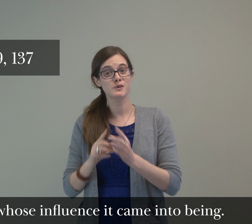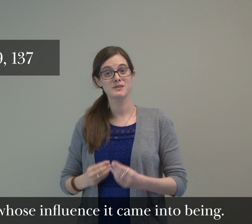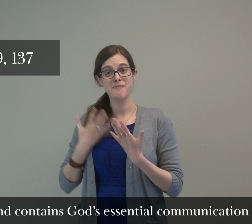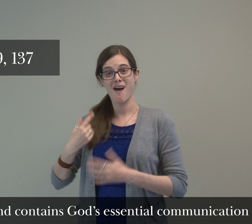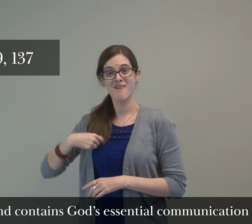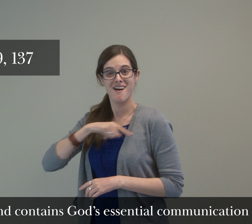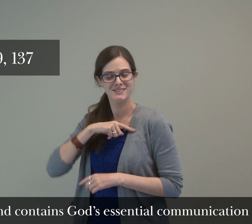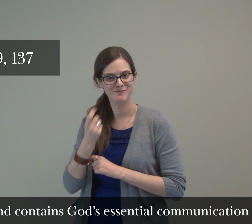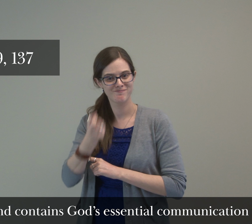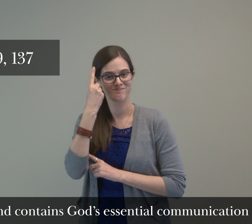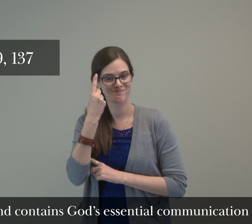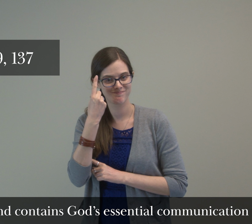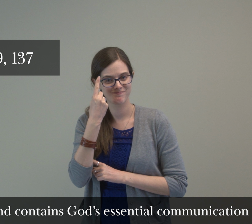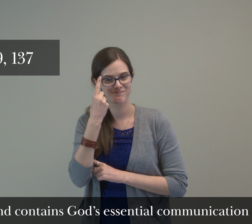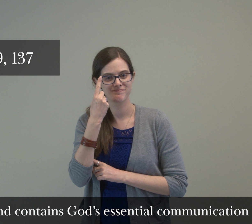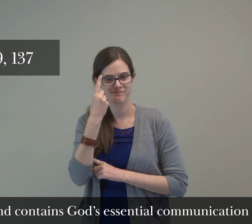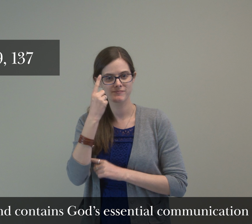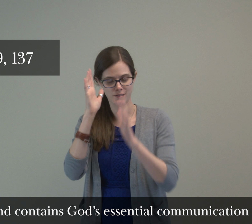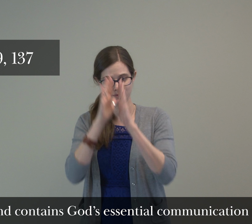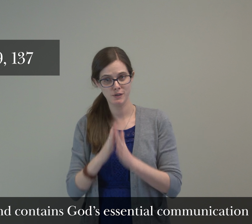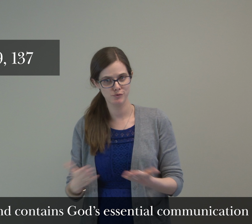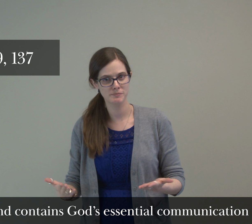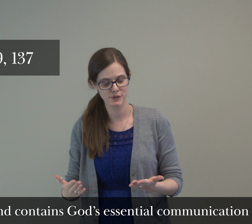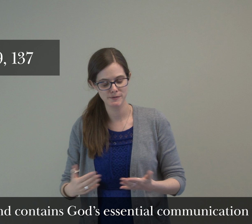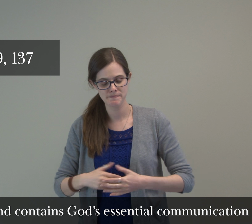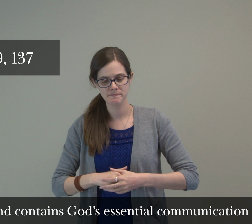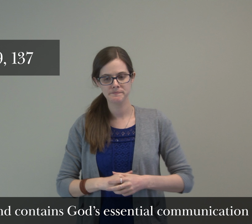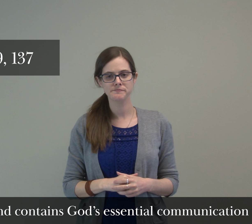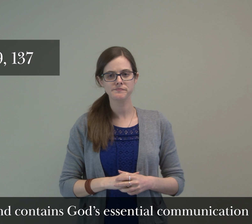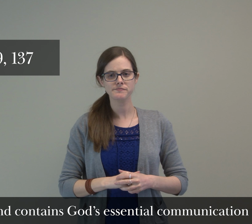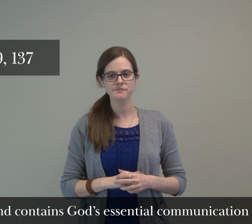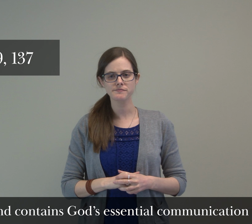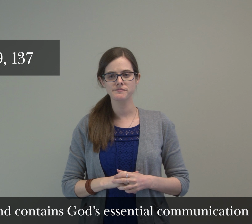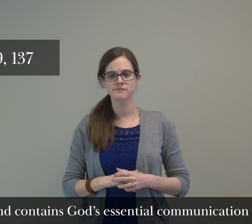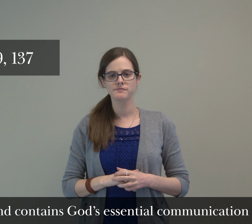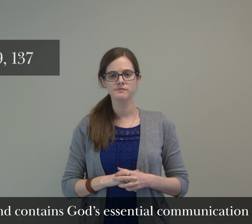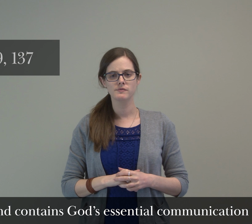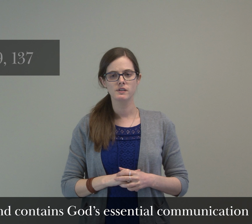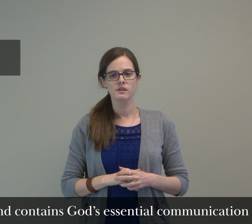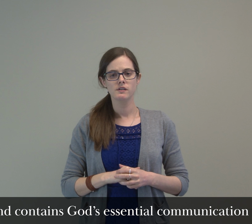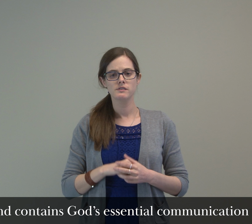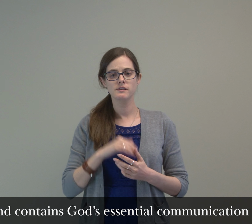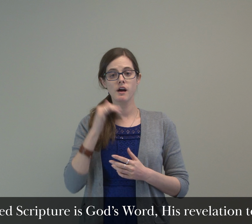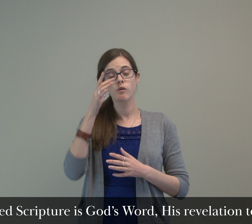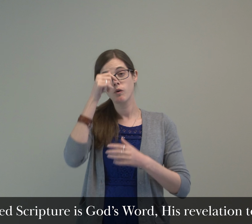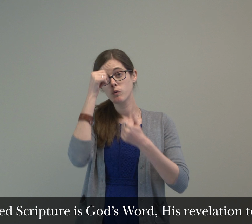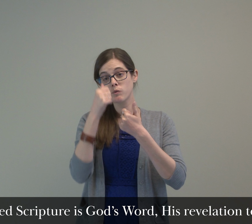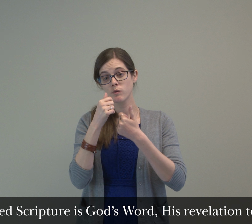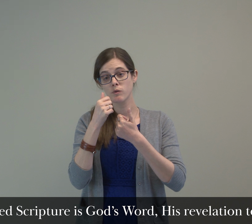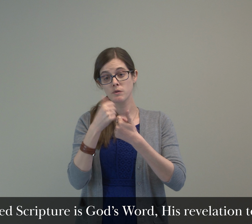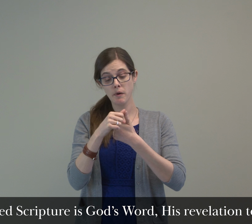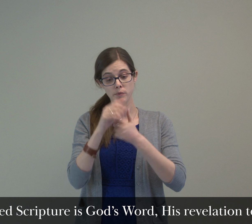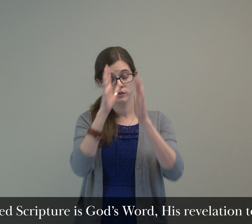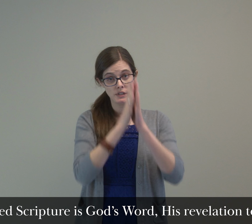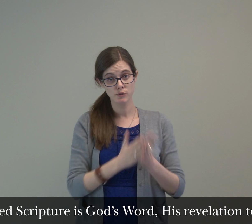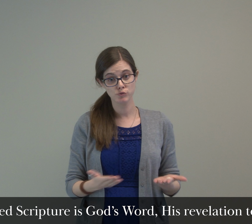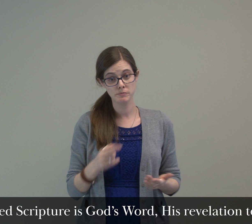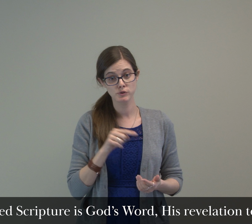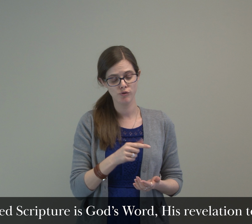It is God's word, and contains God's essential communication to us. Remember, sacred